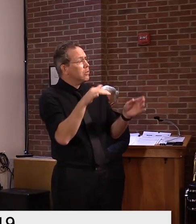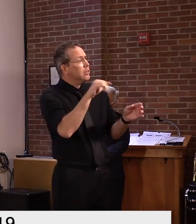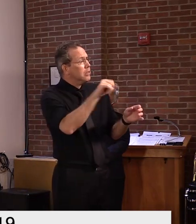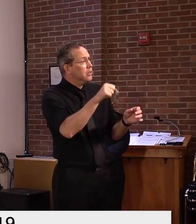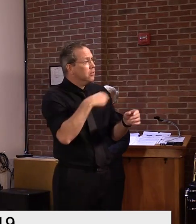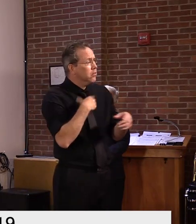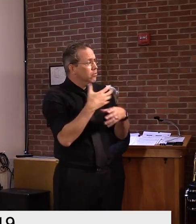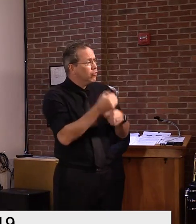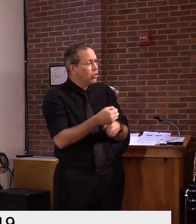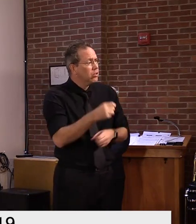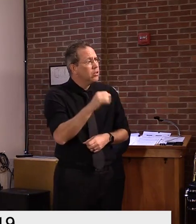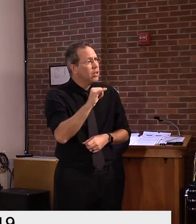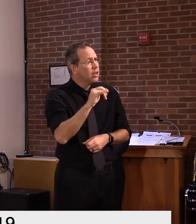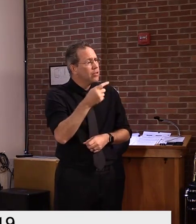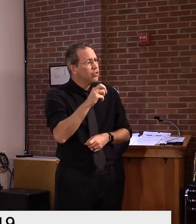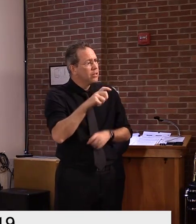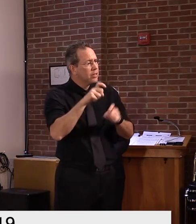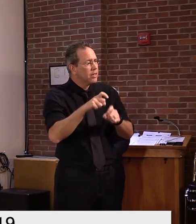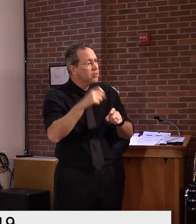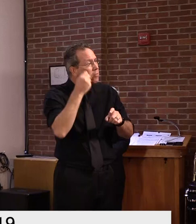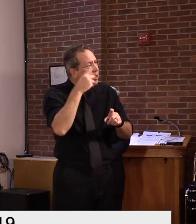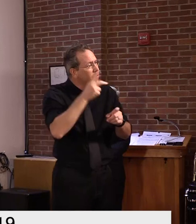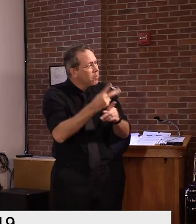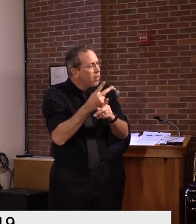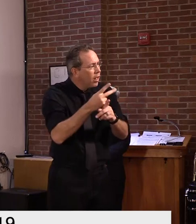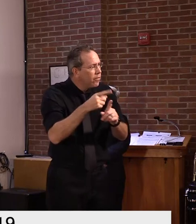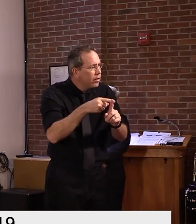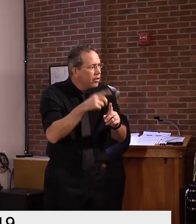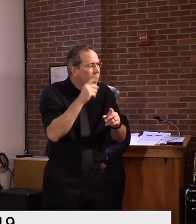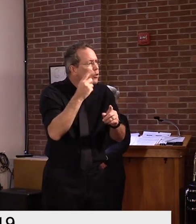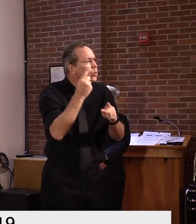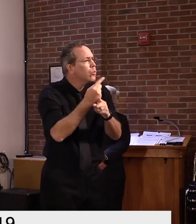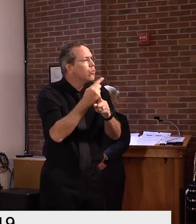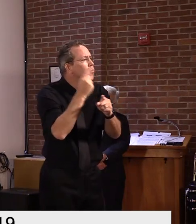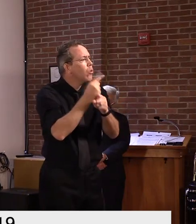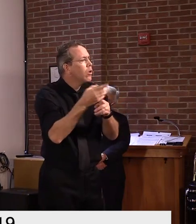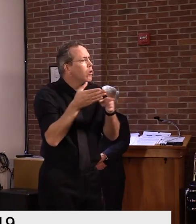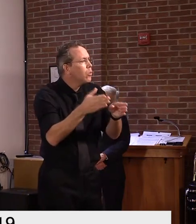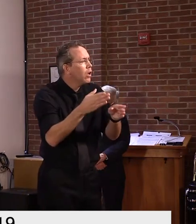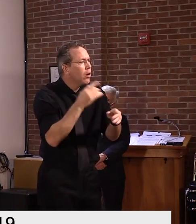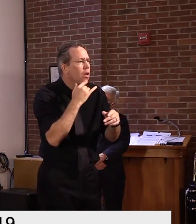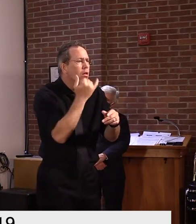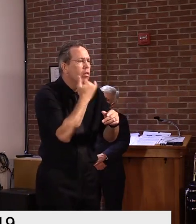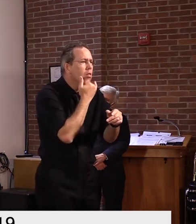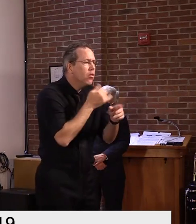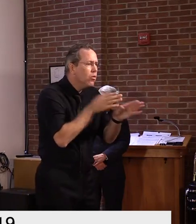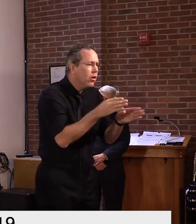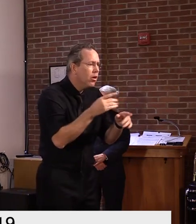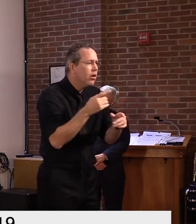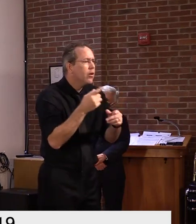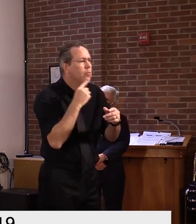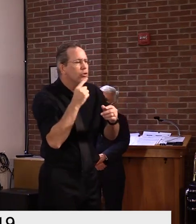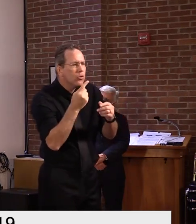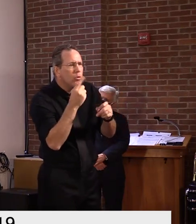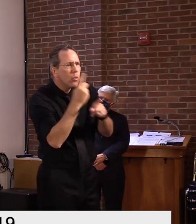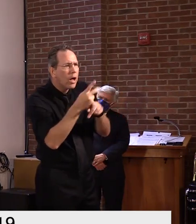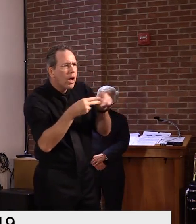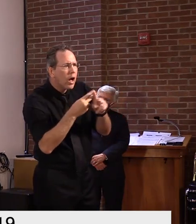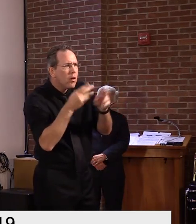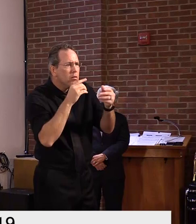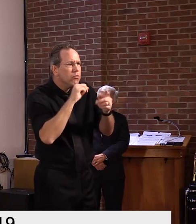that they're used in the way that the FDA has approved them to be used. And in